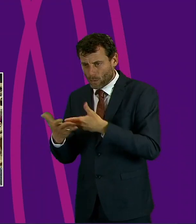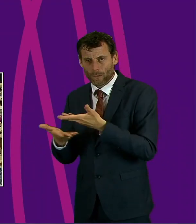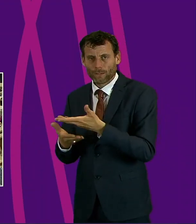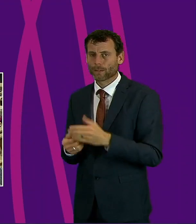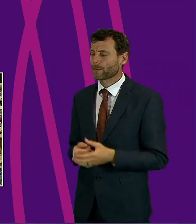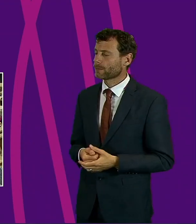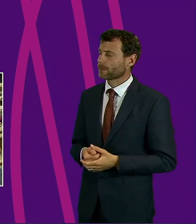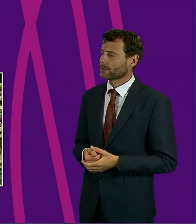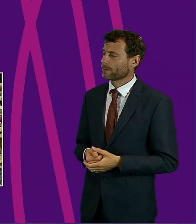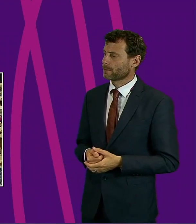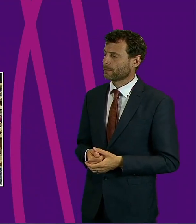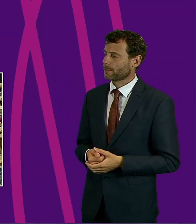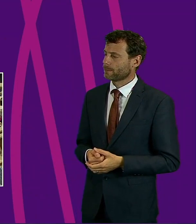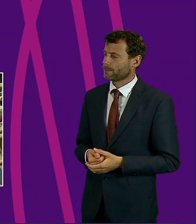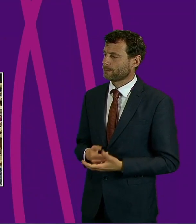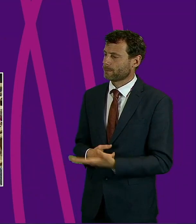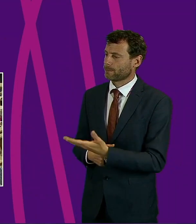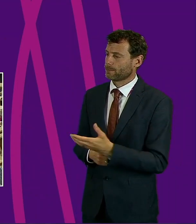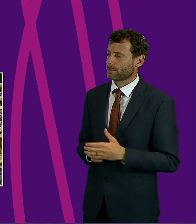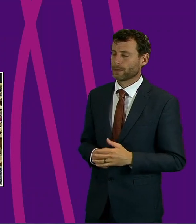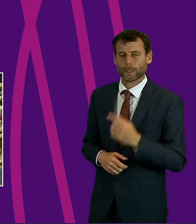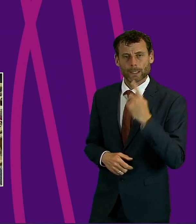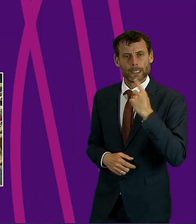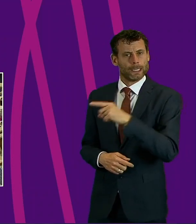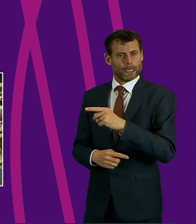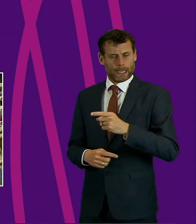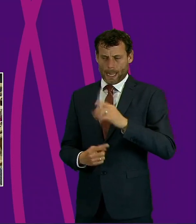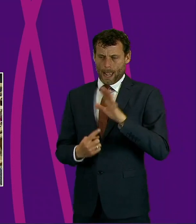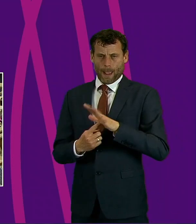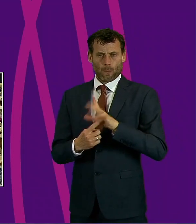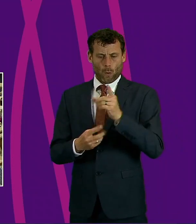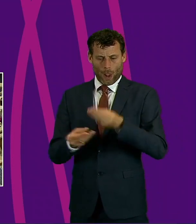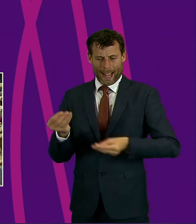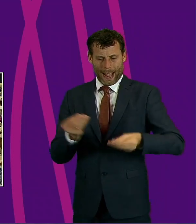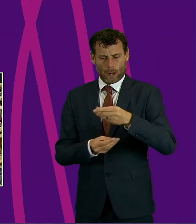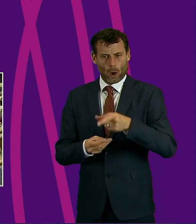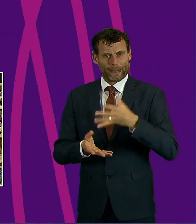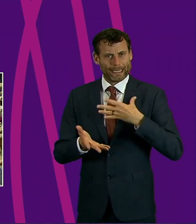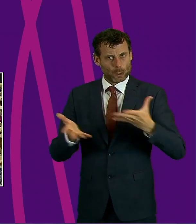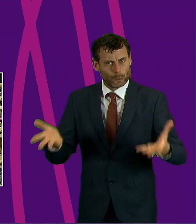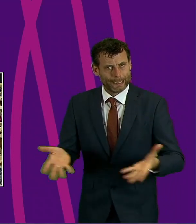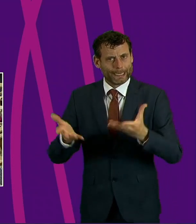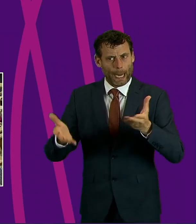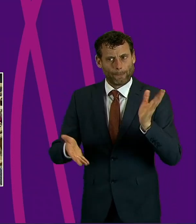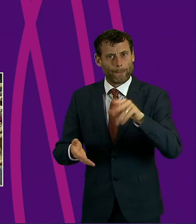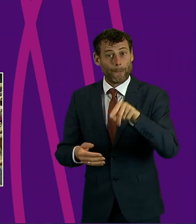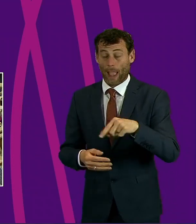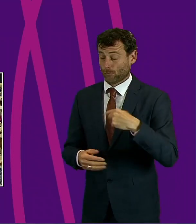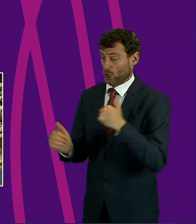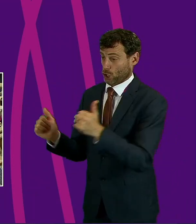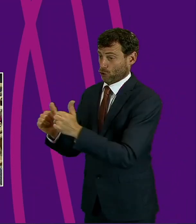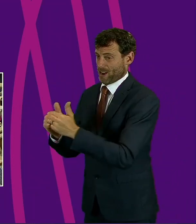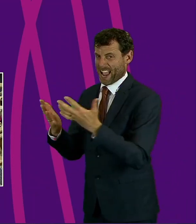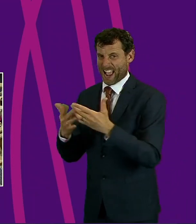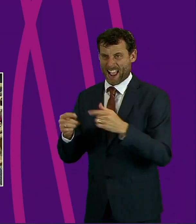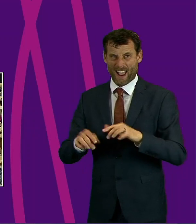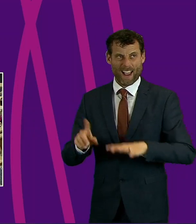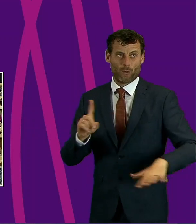First Minister said that it's important that we get the economy moving again, and I agree we are facing a real crisis as we move